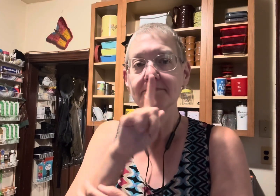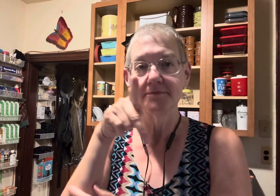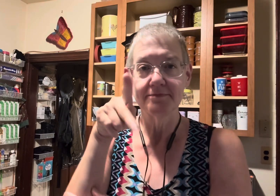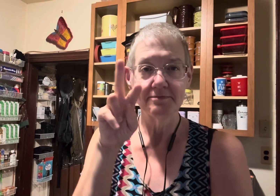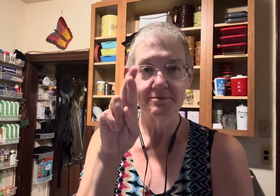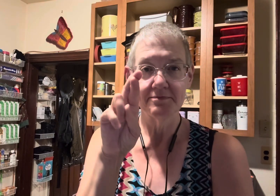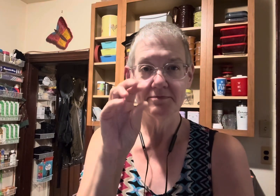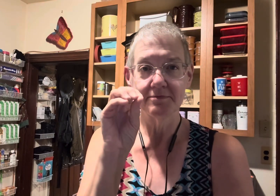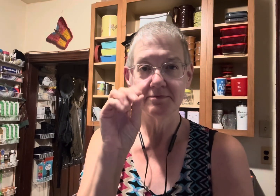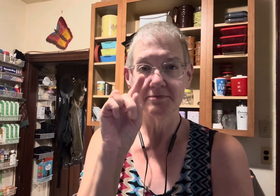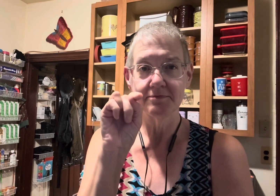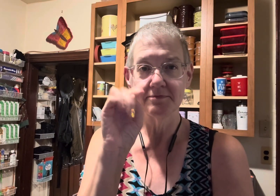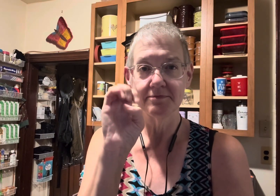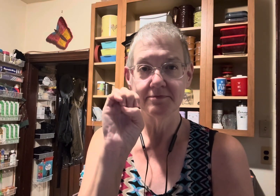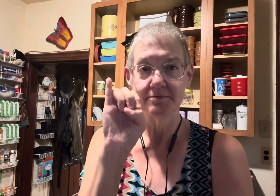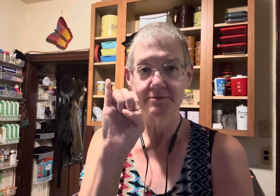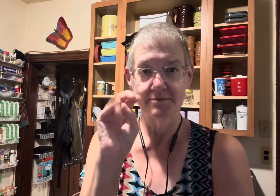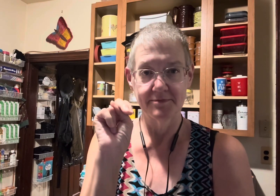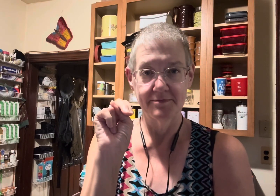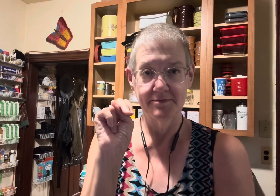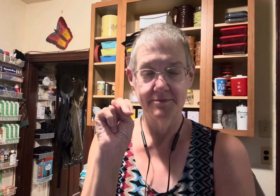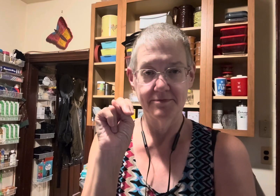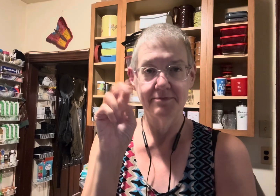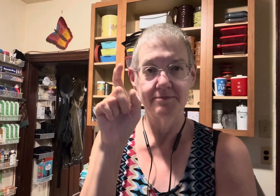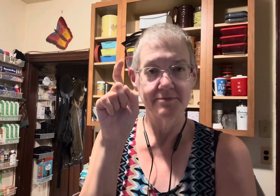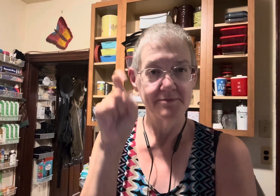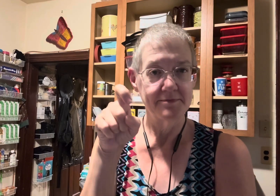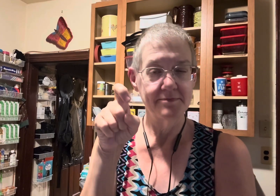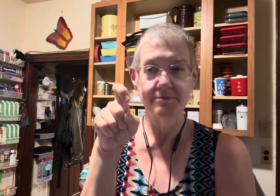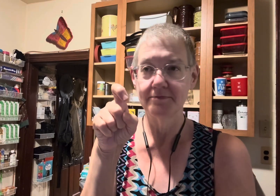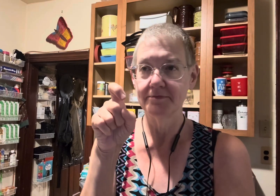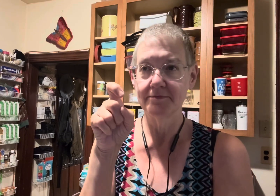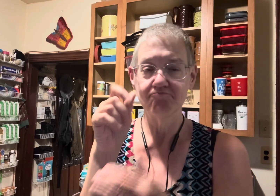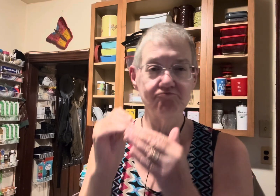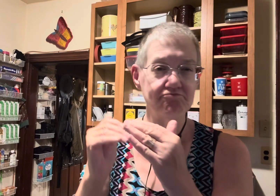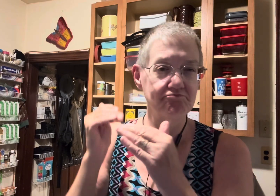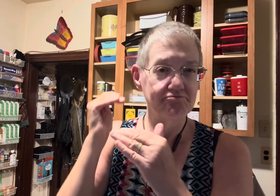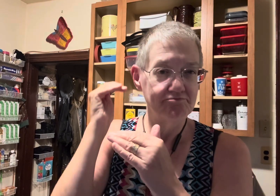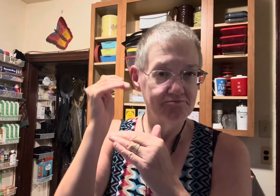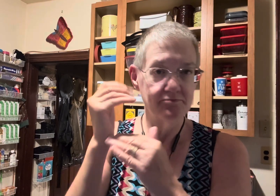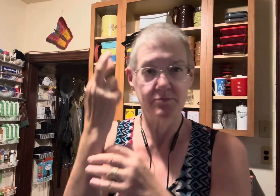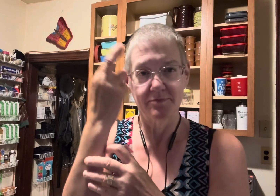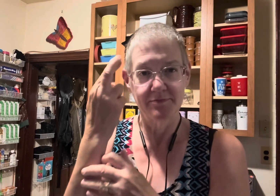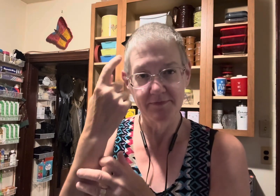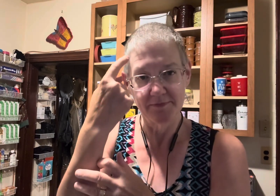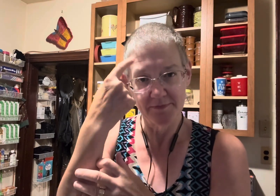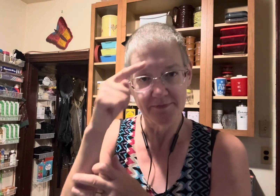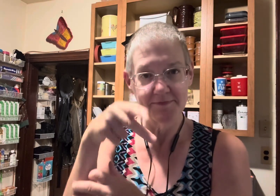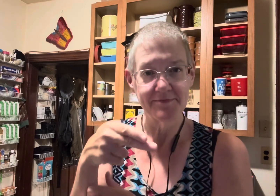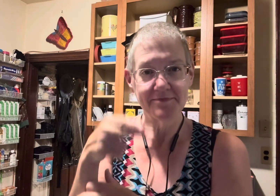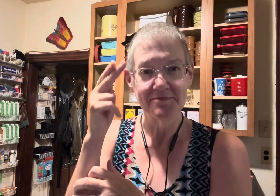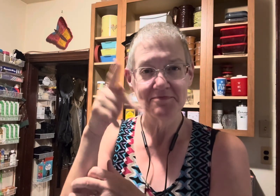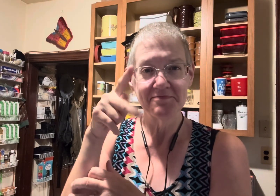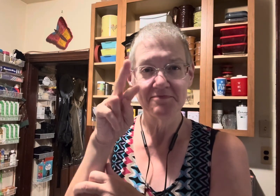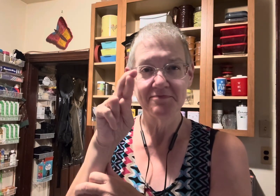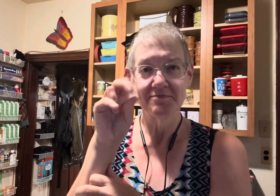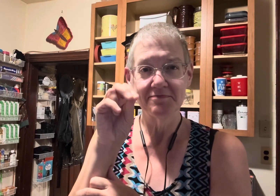heal. Protein is one of his top nutritional needs. He needs more than the normal amount